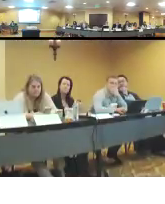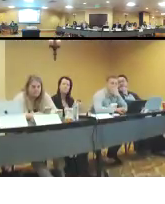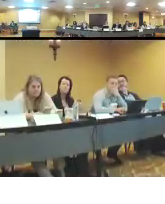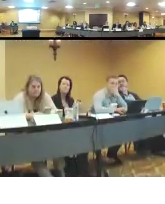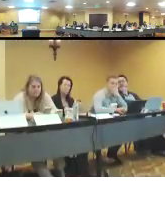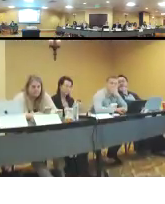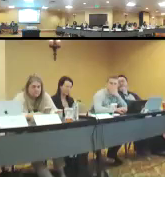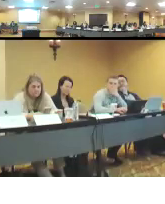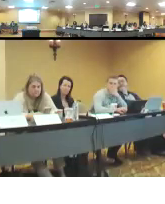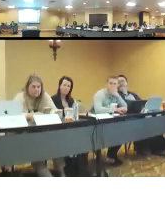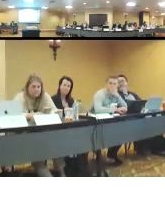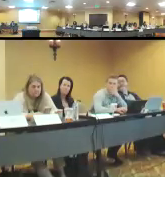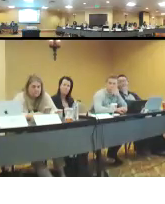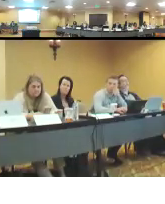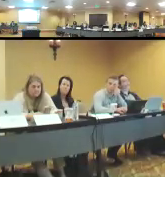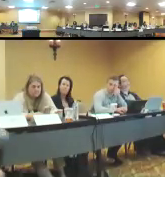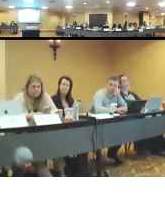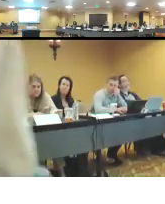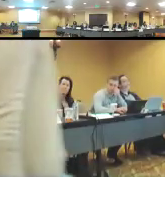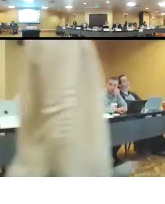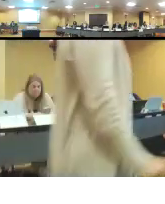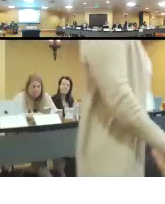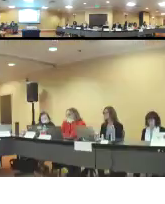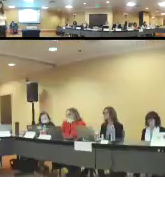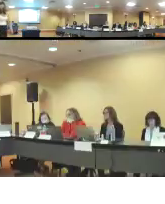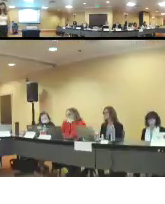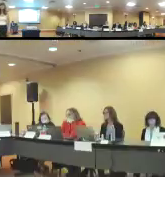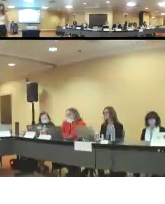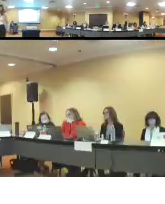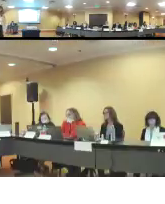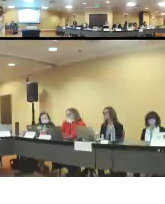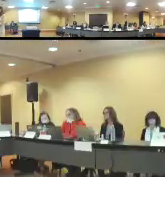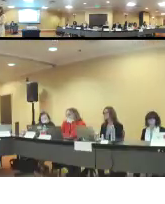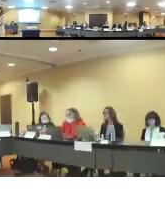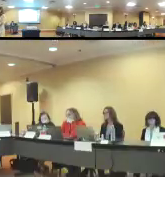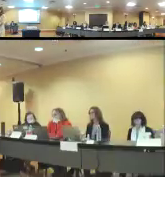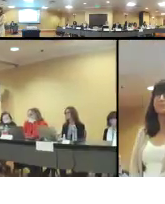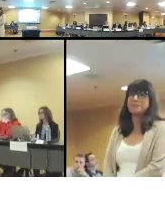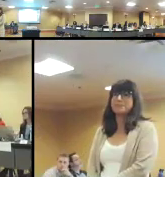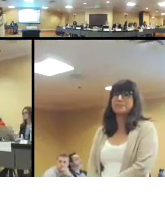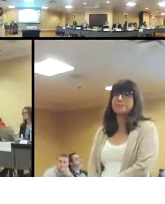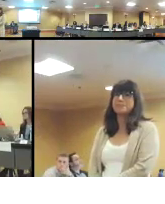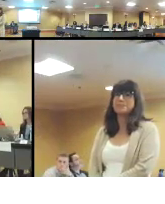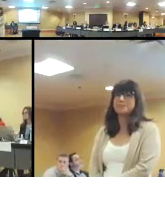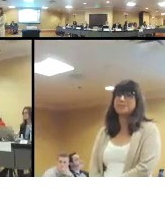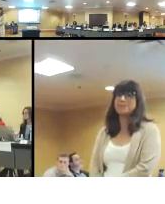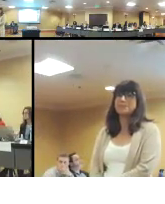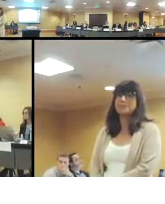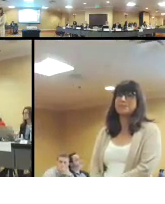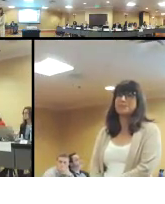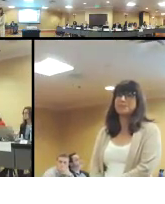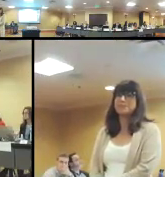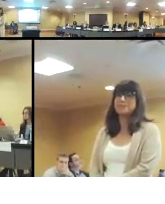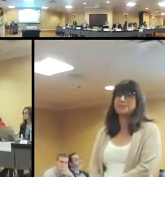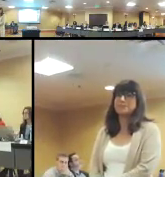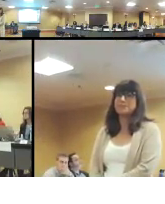Thanks. I didn't put it up there, but I can't tell you how happy I was to see that somebody actually on the board behind this wrote that we have really not talked a